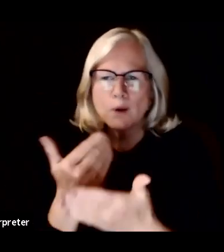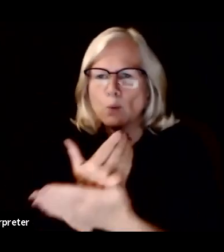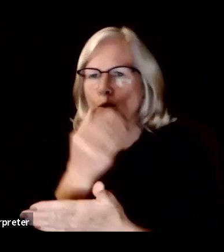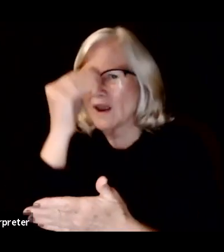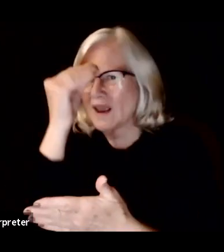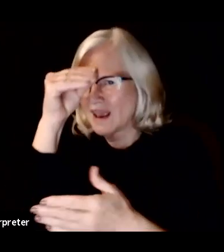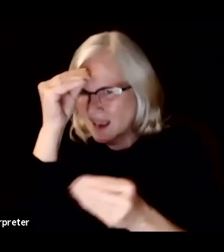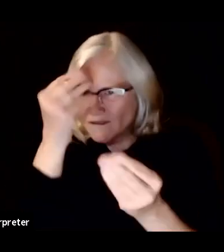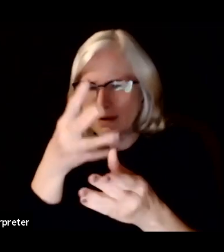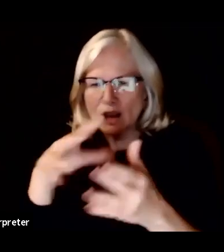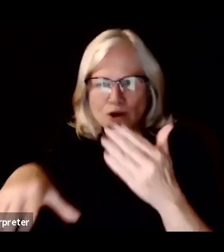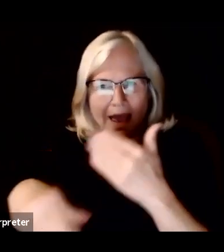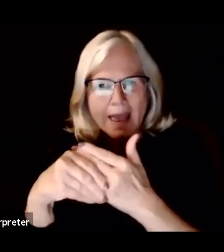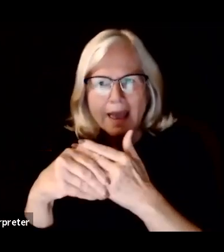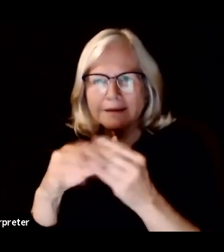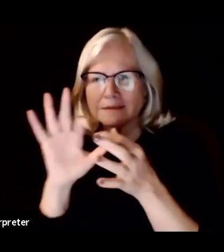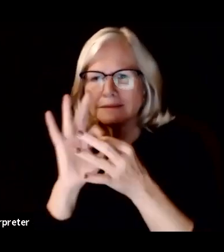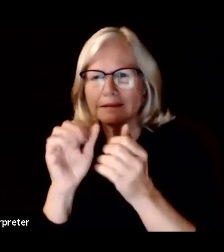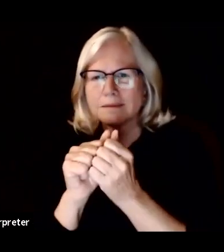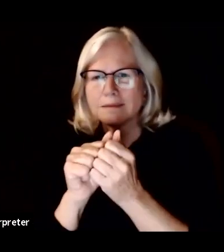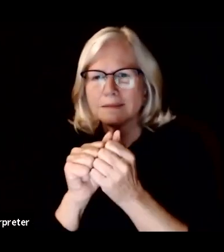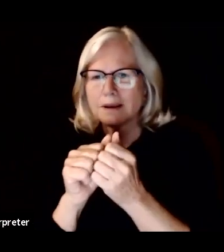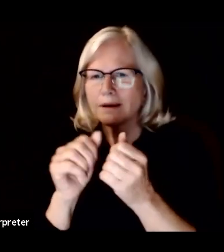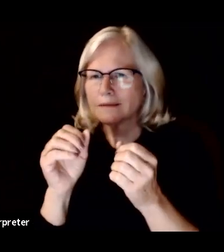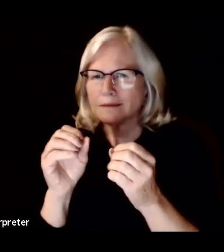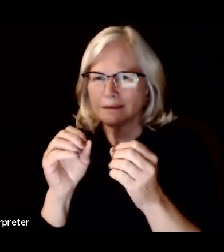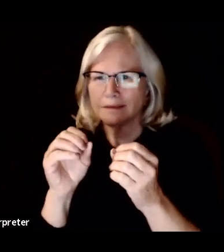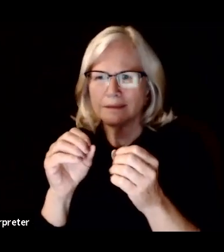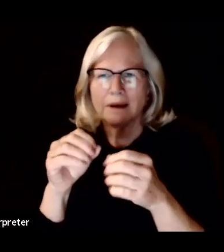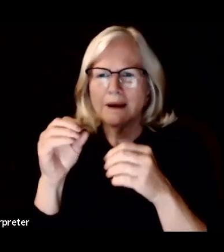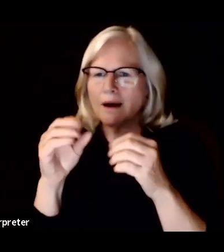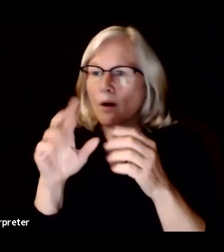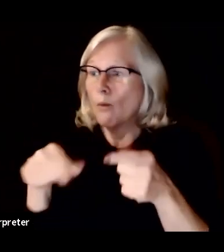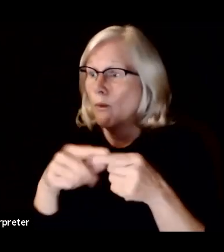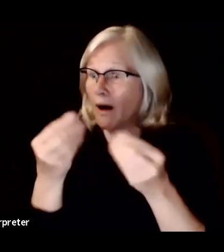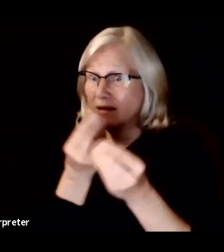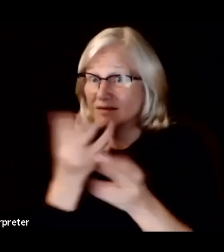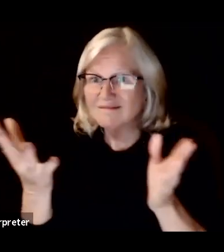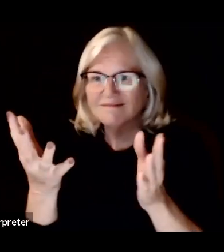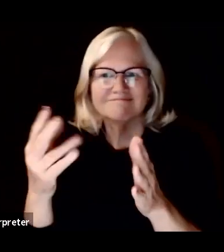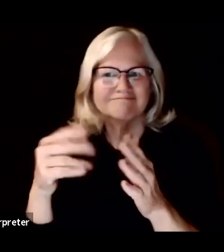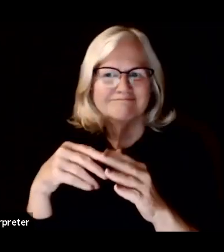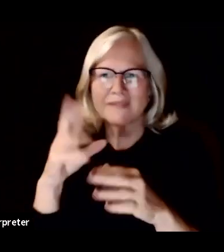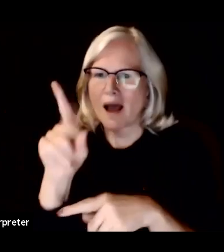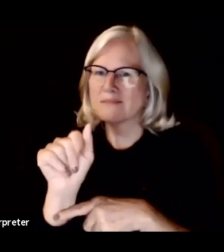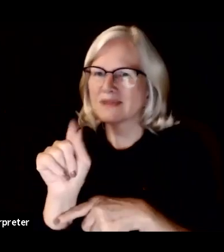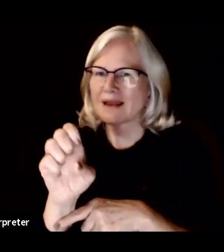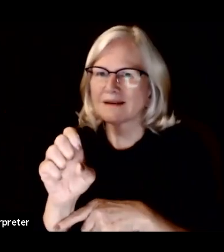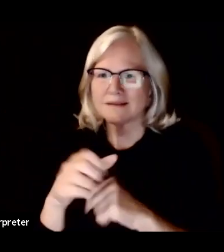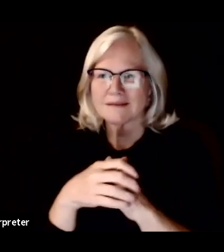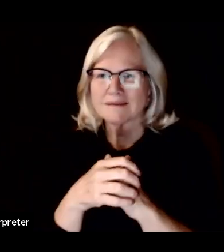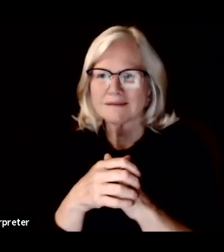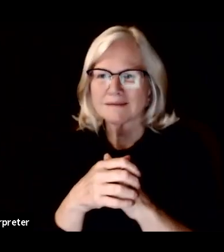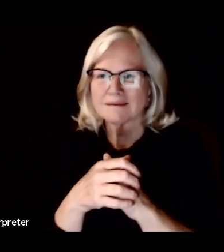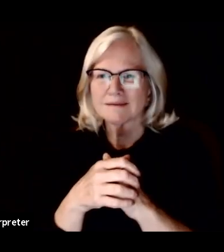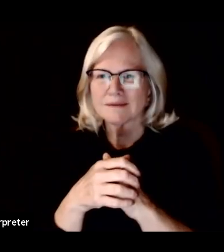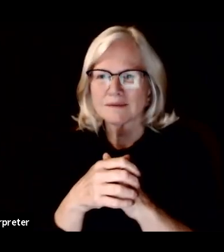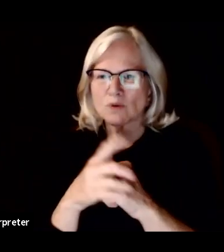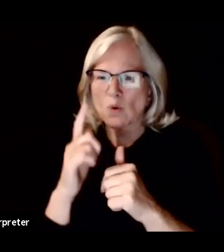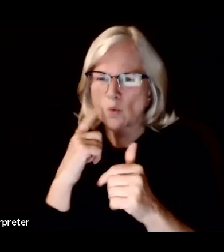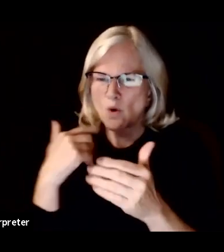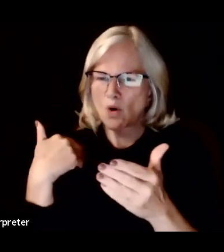Minnesota data. Just had asked that question in the last couple of days, and have been told that they're getting close to having something. The